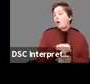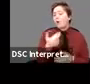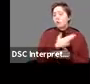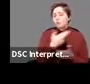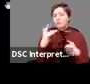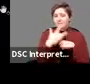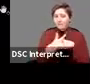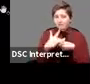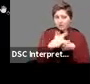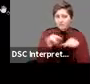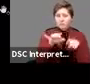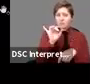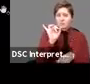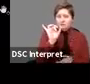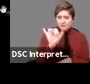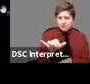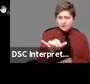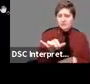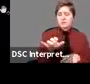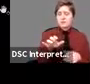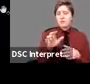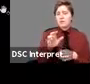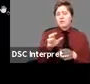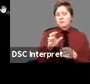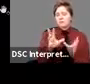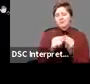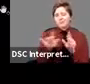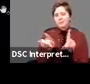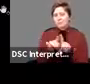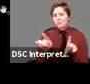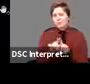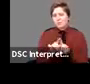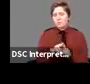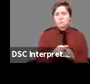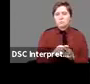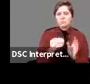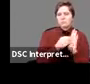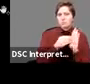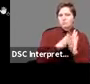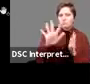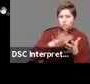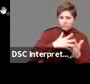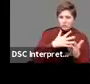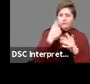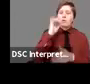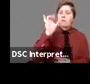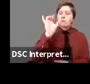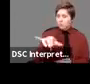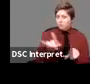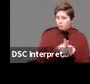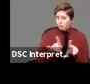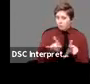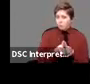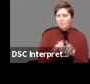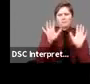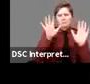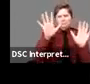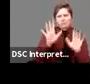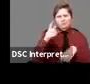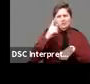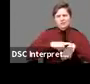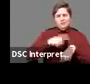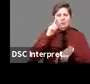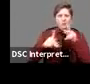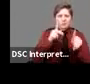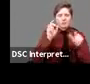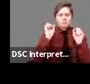resources available during that forum as well. So please mark your calendars for that. It'll be a great time for people to